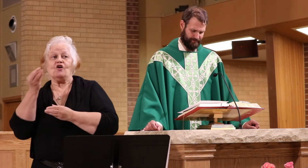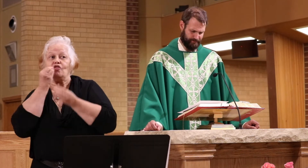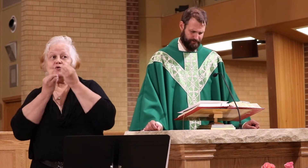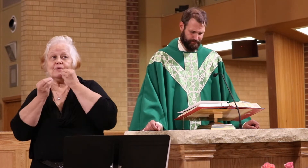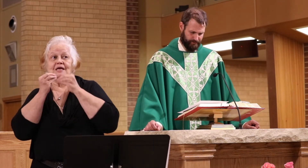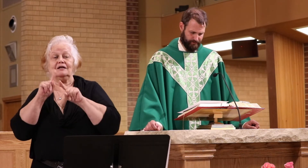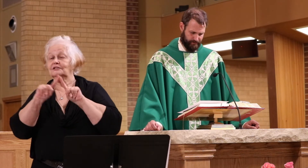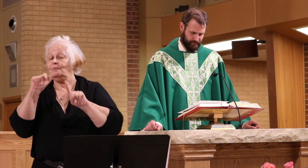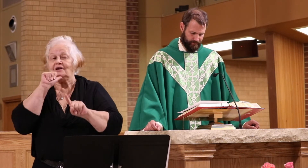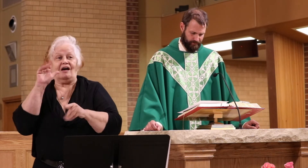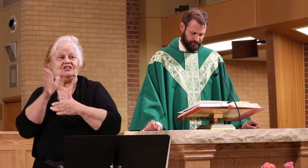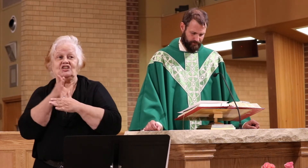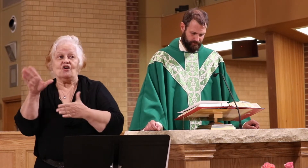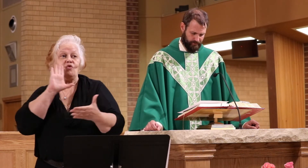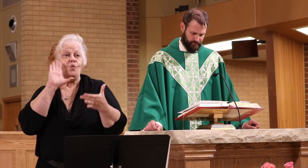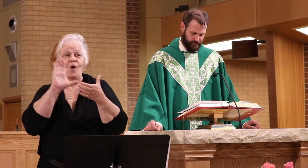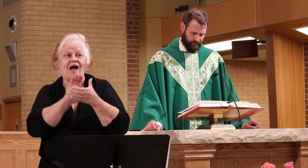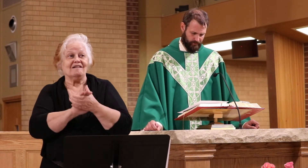wives.